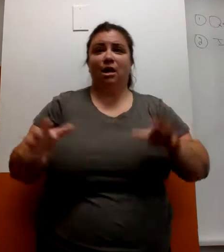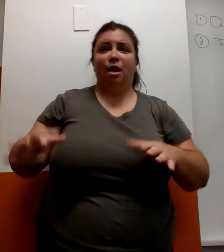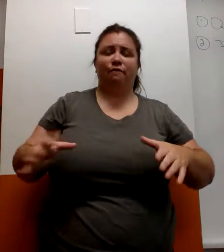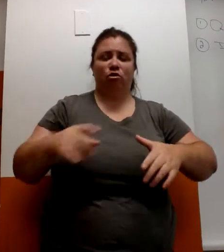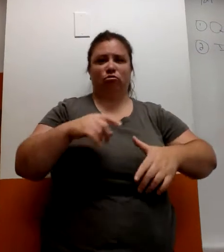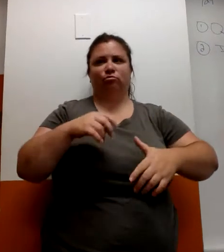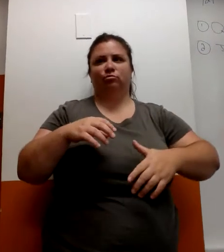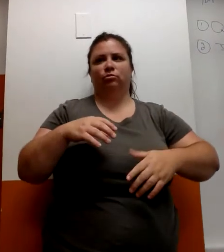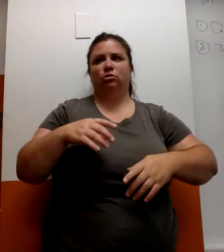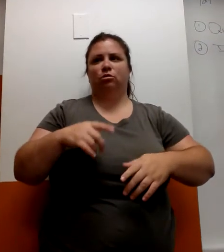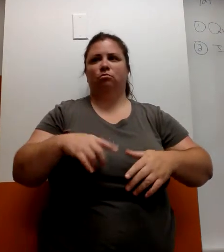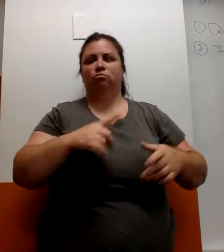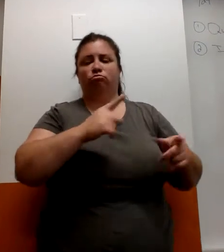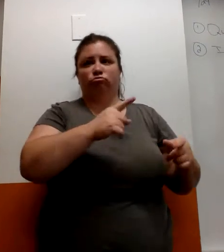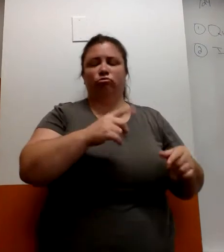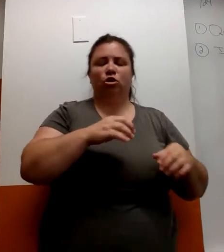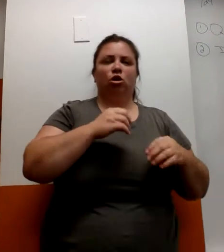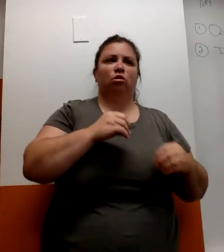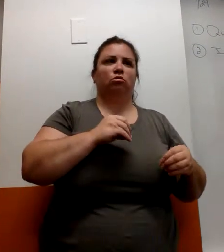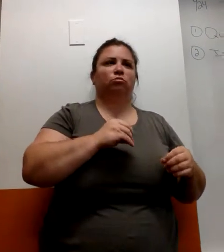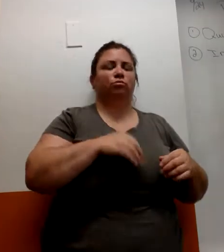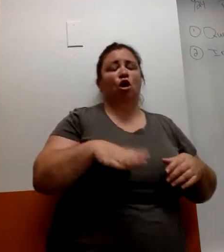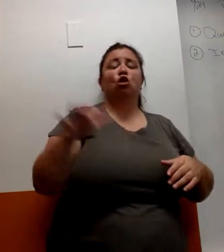and driving be one? Drinking and driving, sure, absolutely.